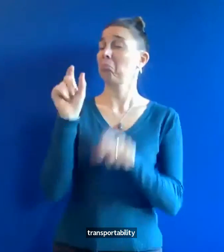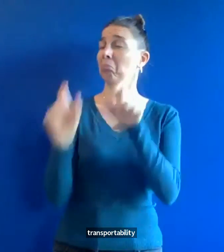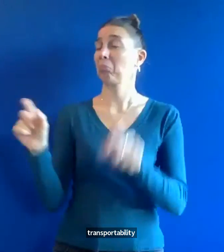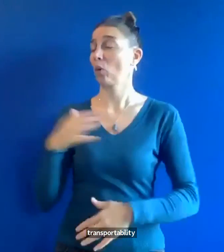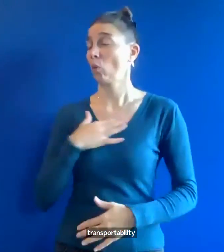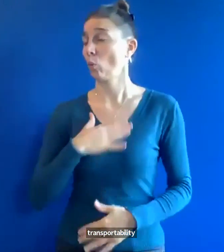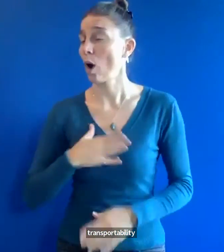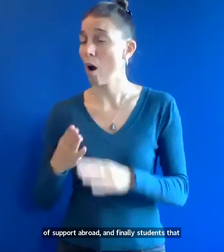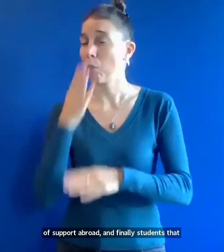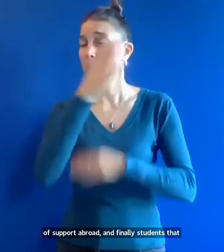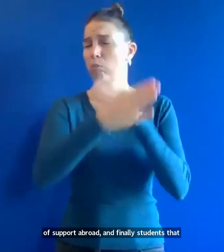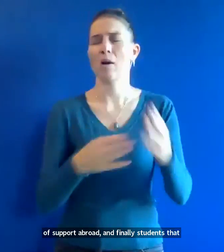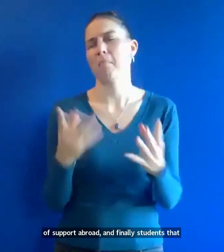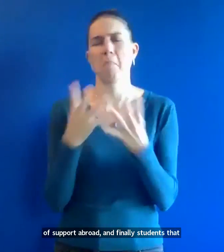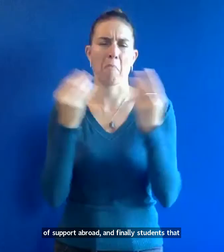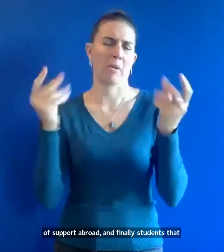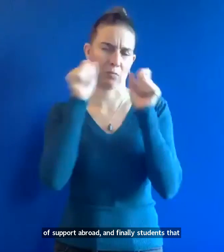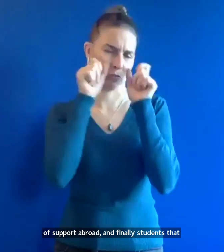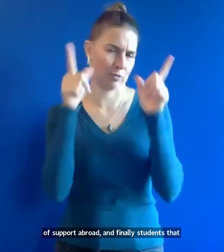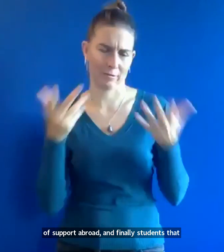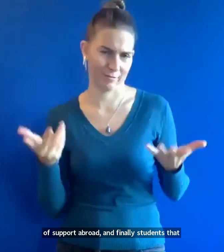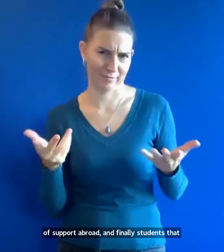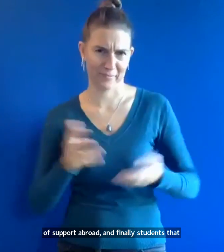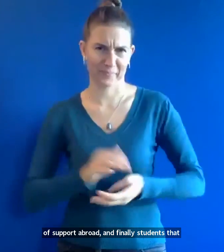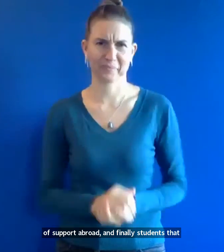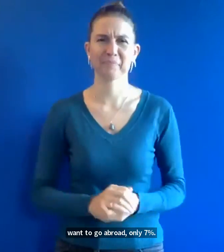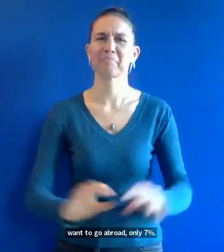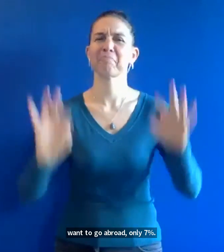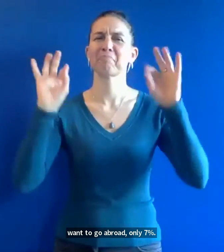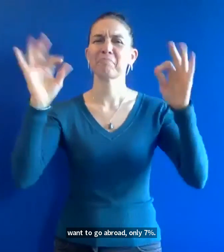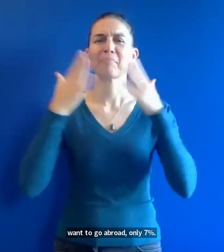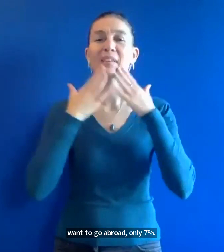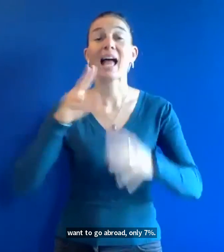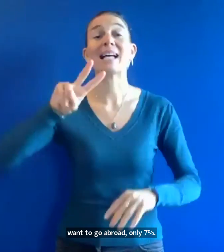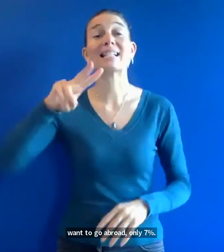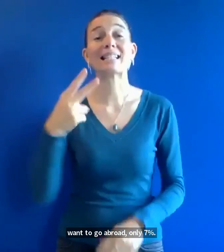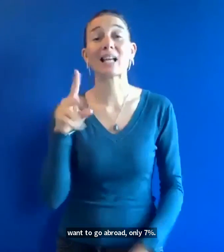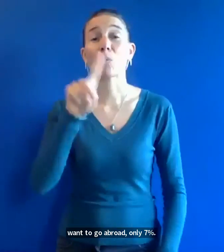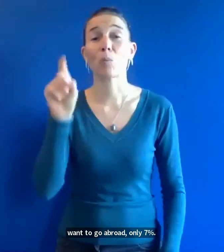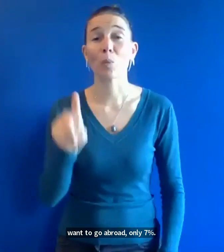So let's go to the second poll, Dominique.